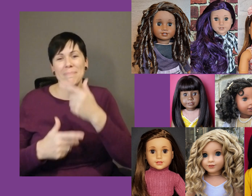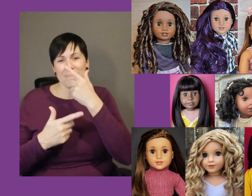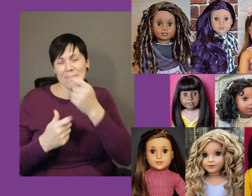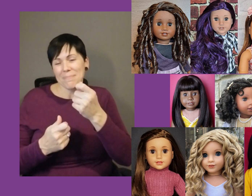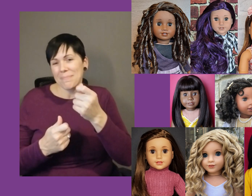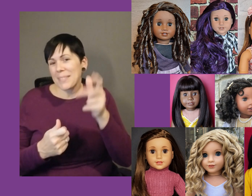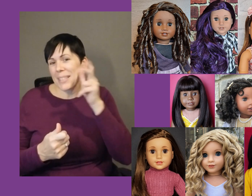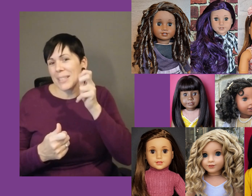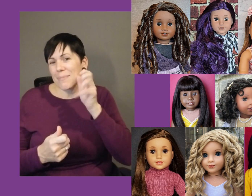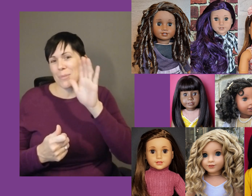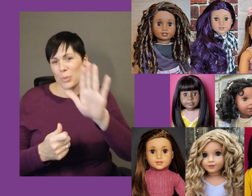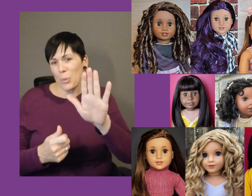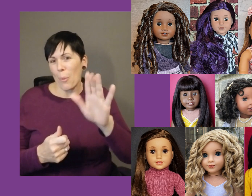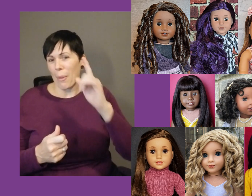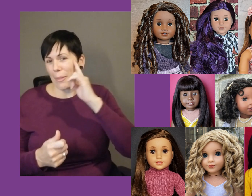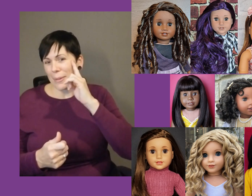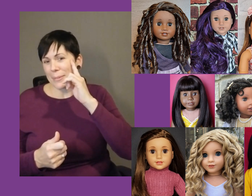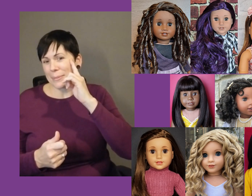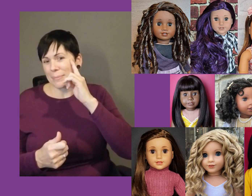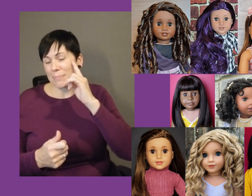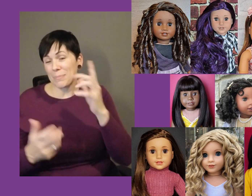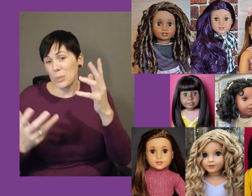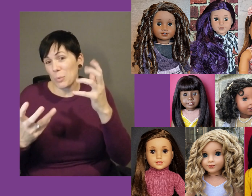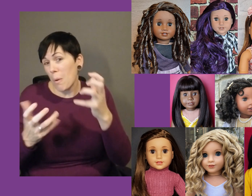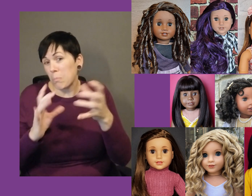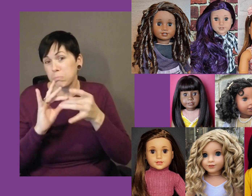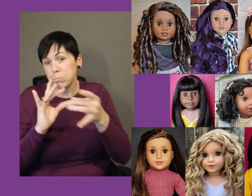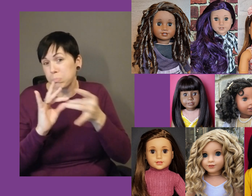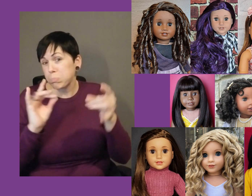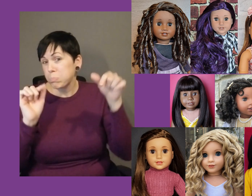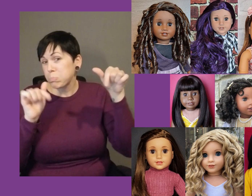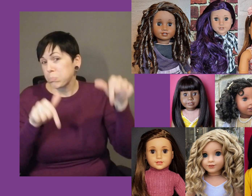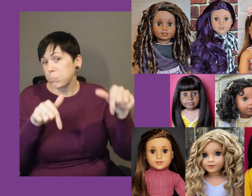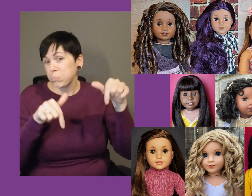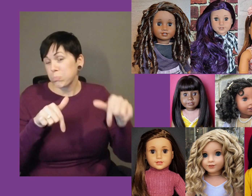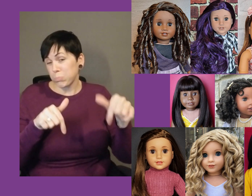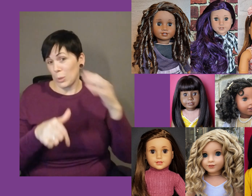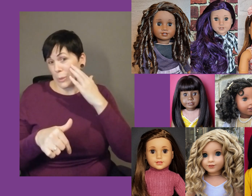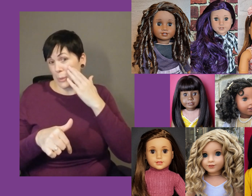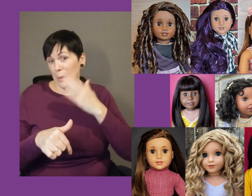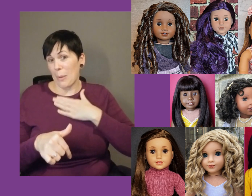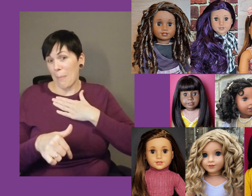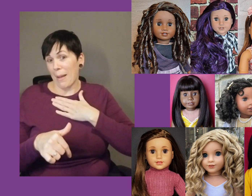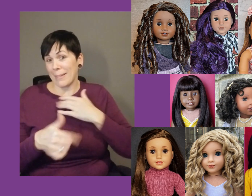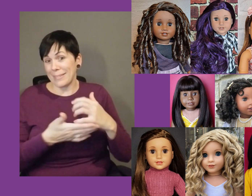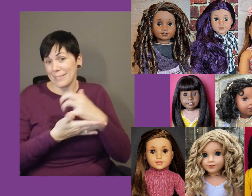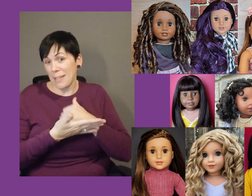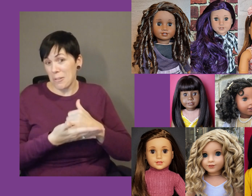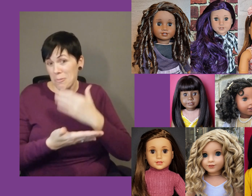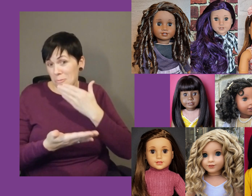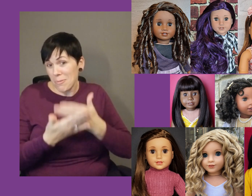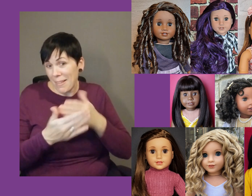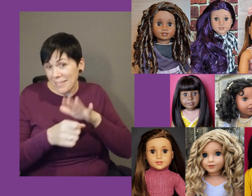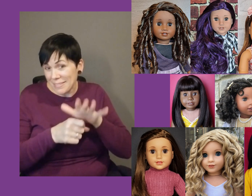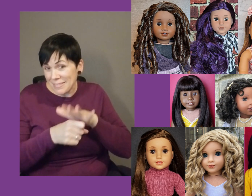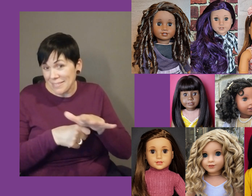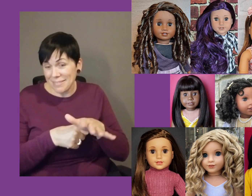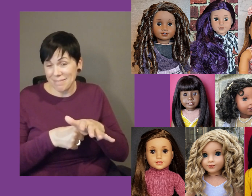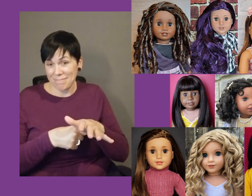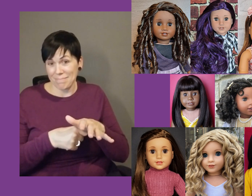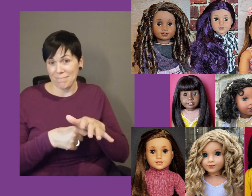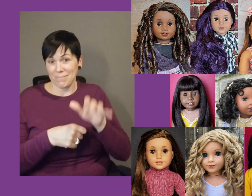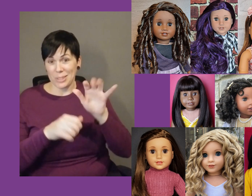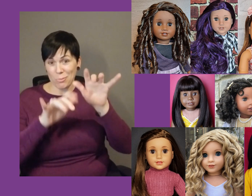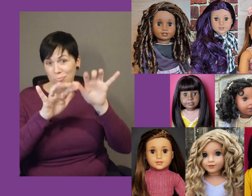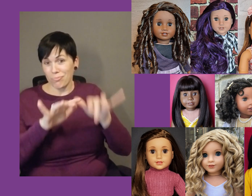interested to hear everyone else's thoughts. If you want to comment down below, if you know my collection well enough to go, oh, I would have